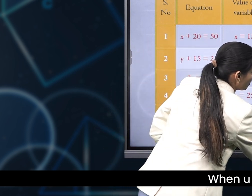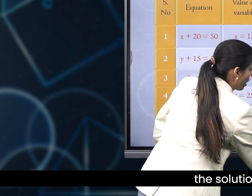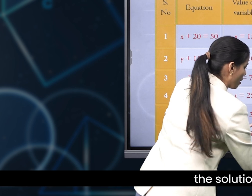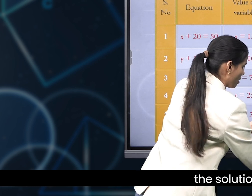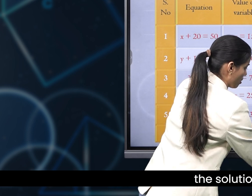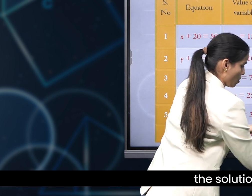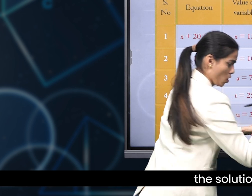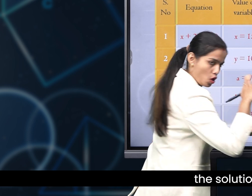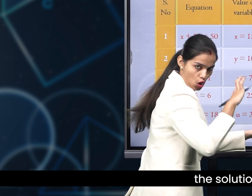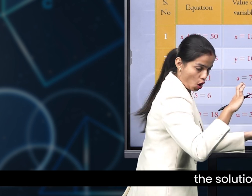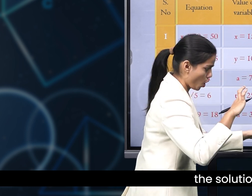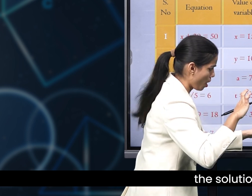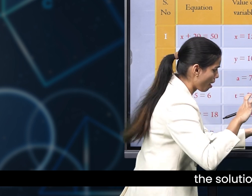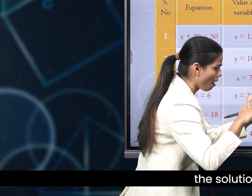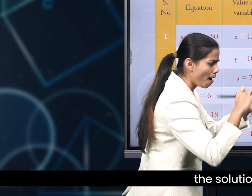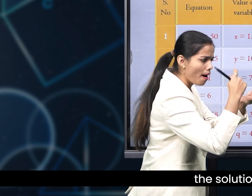the solution is 80